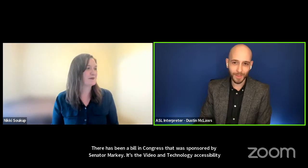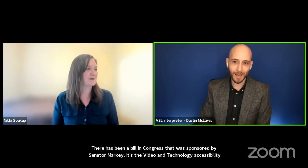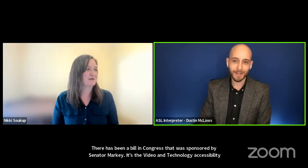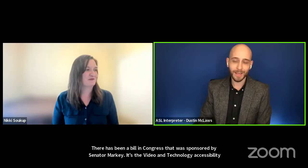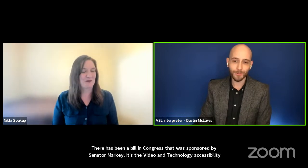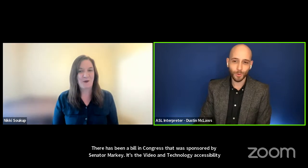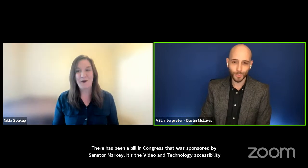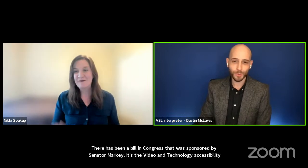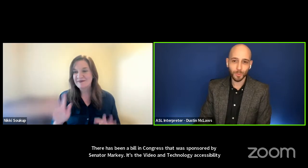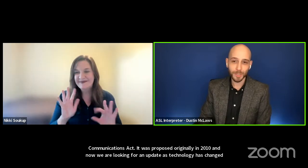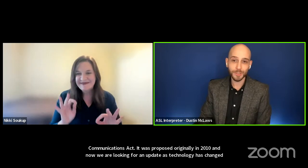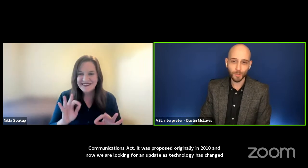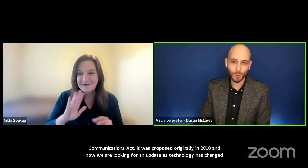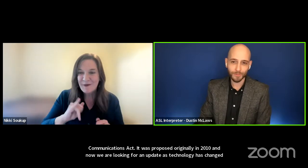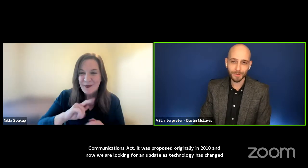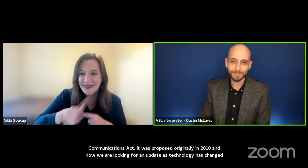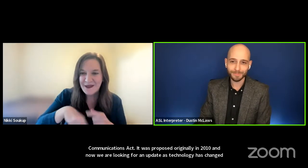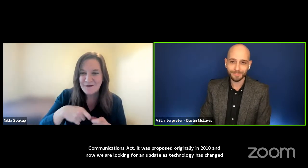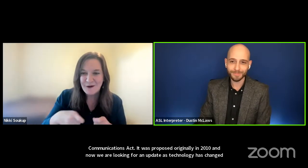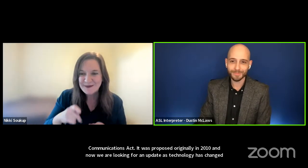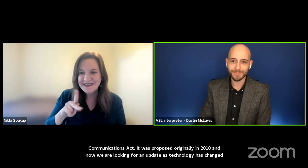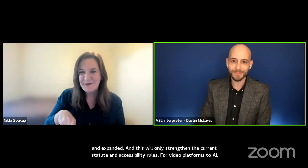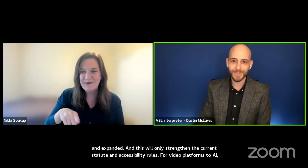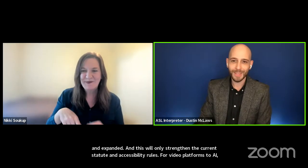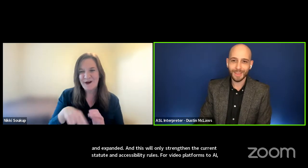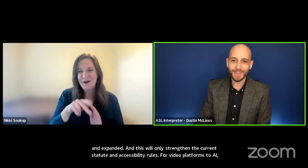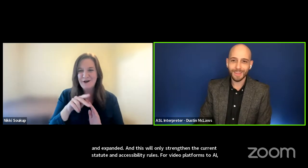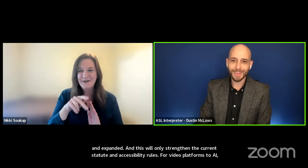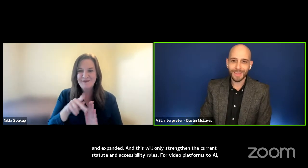close eye on that. And of course, we will be in support of it.